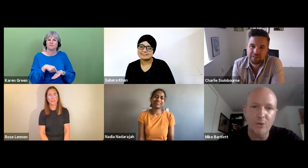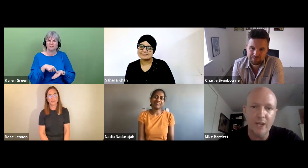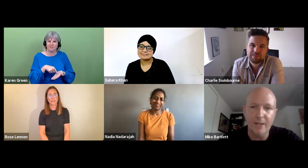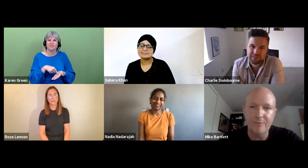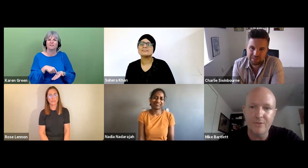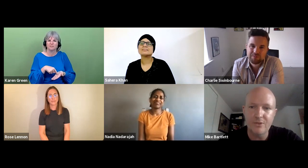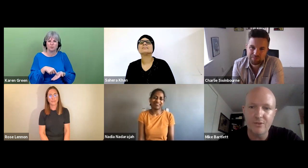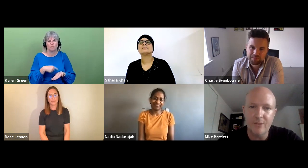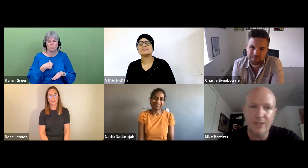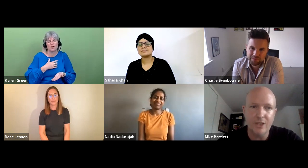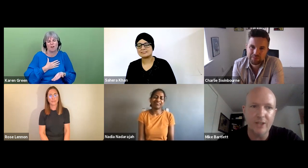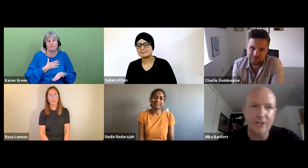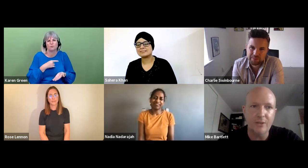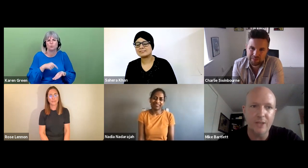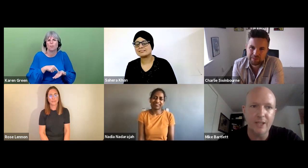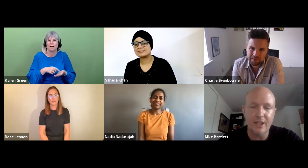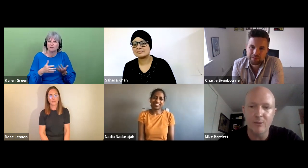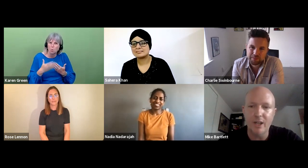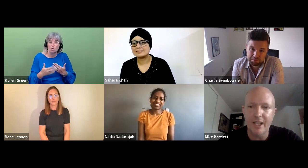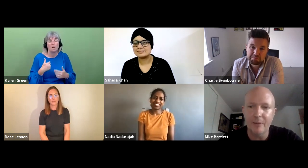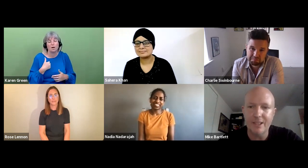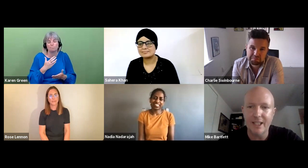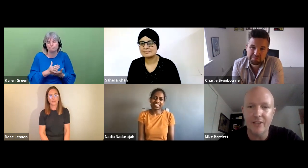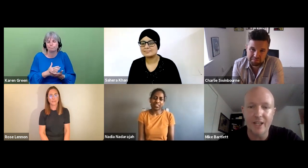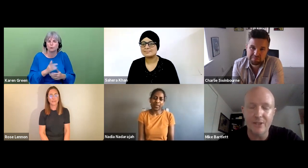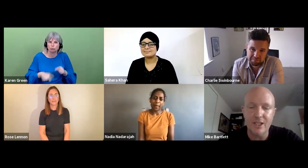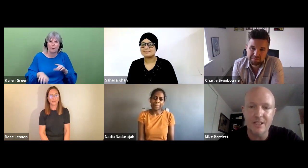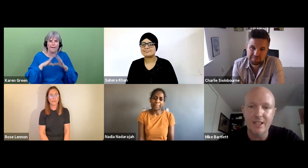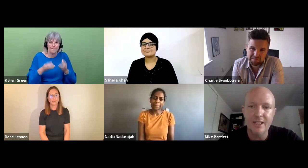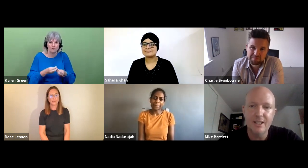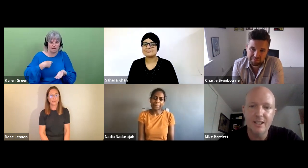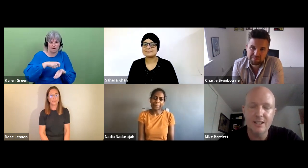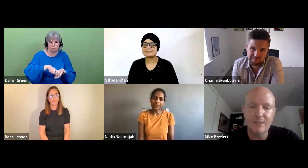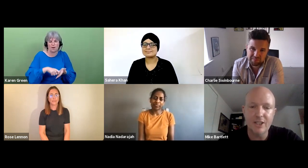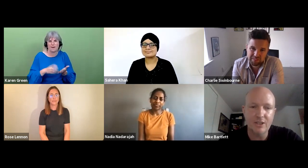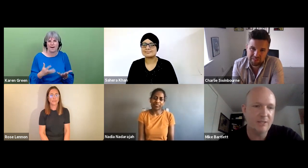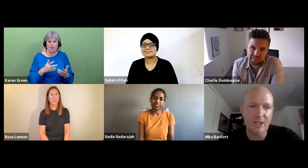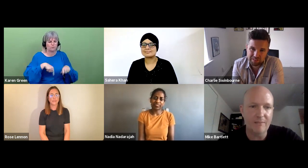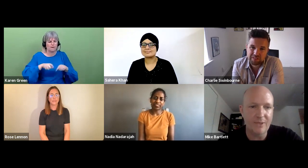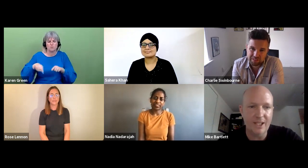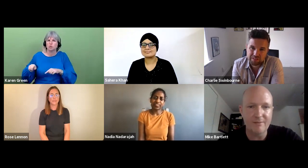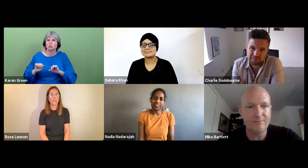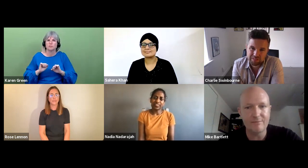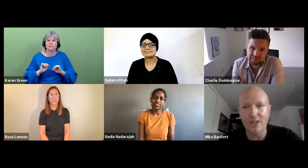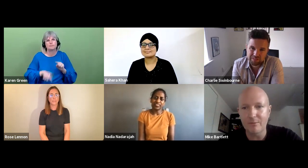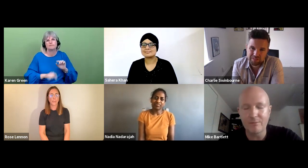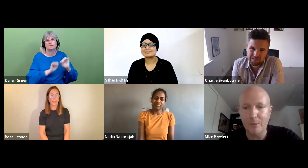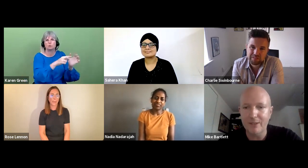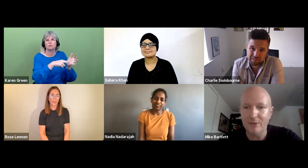and I generally try and do in everything I write now, particularly on television, is to make sure that it you know, properly reflects